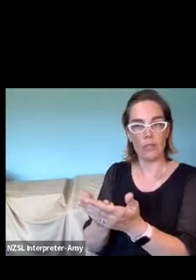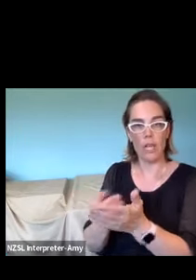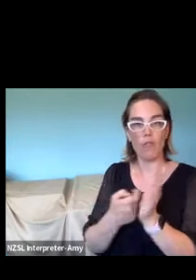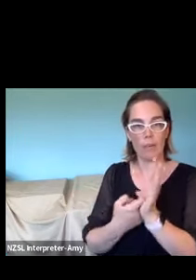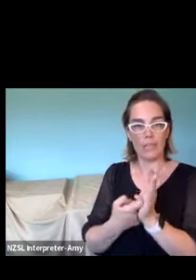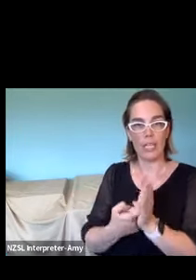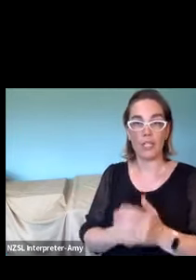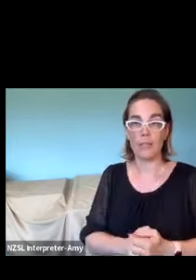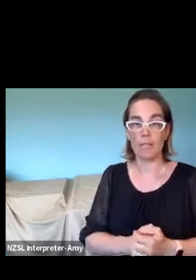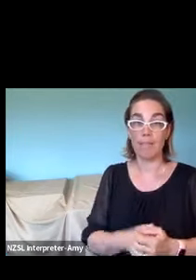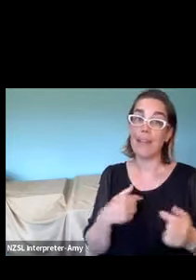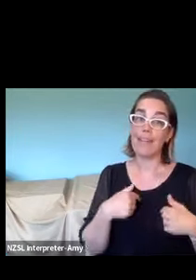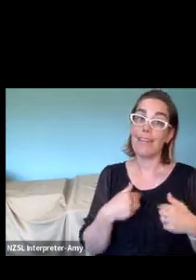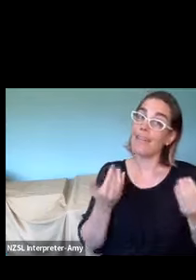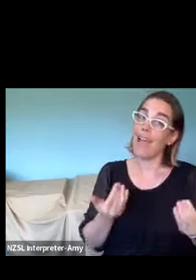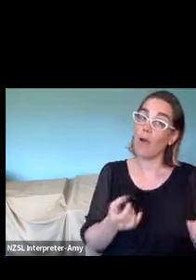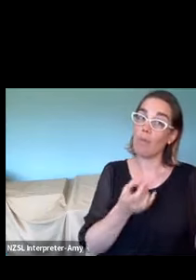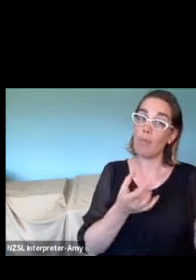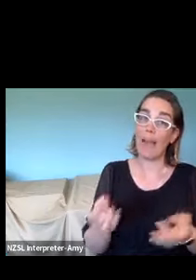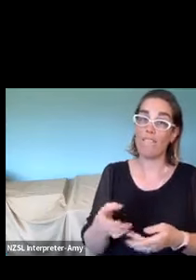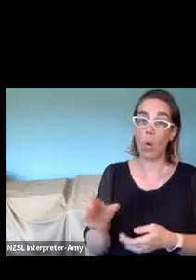Chair.